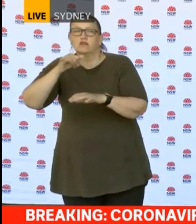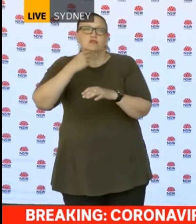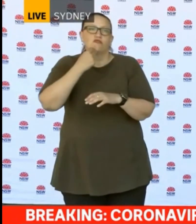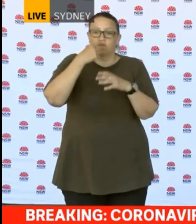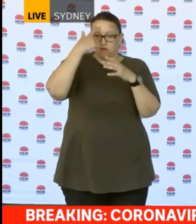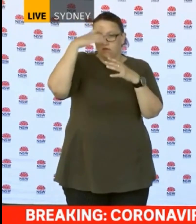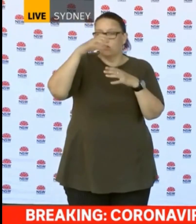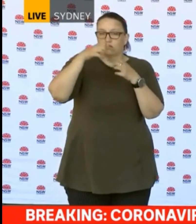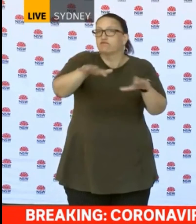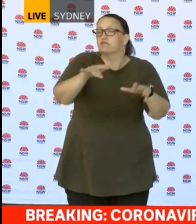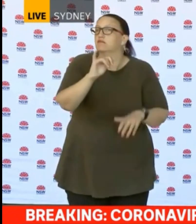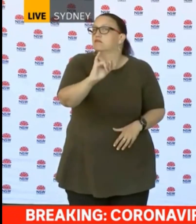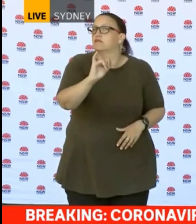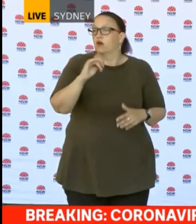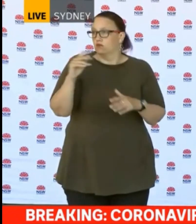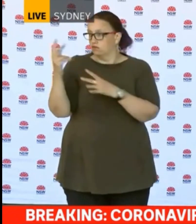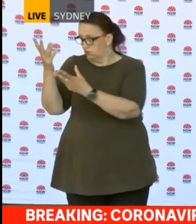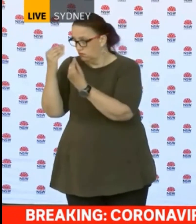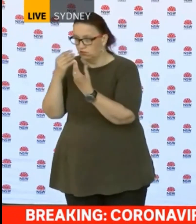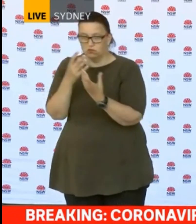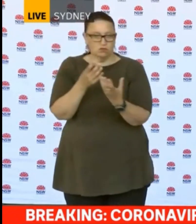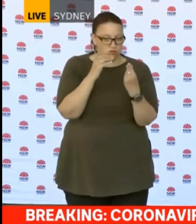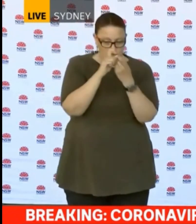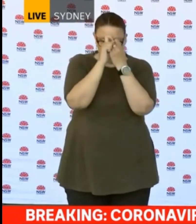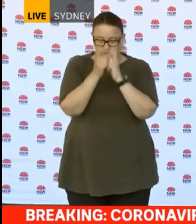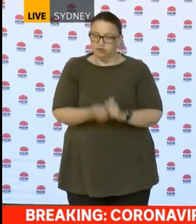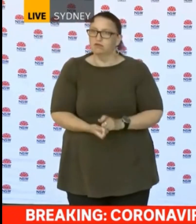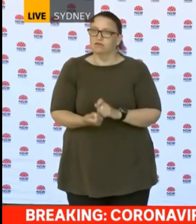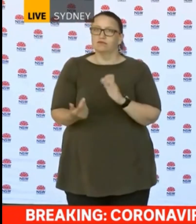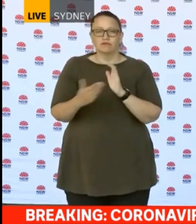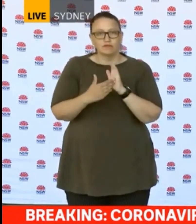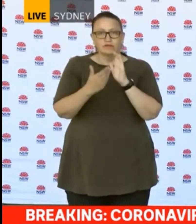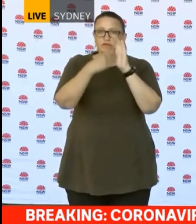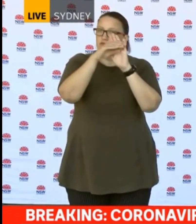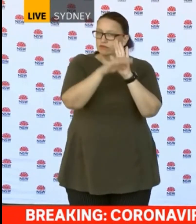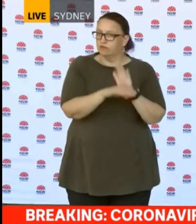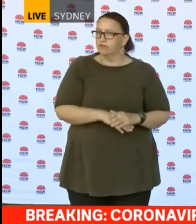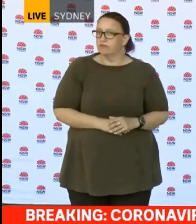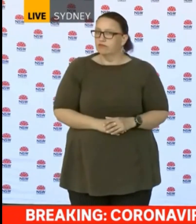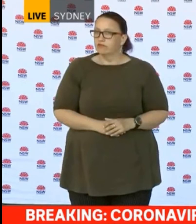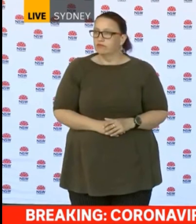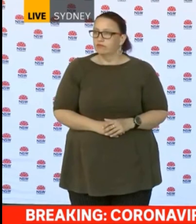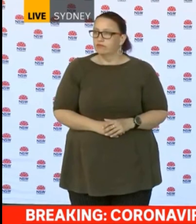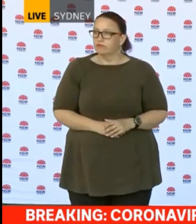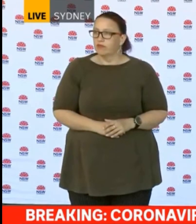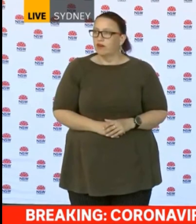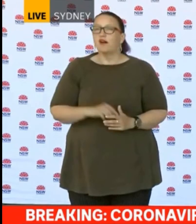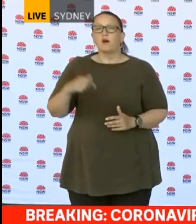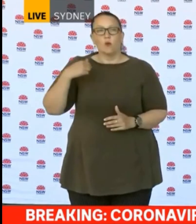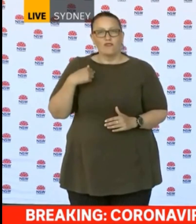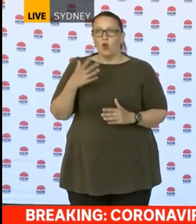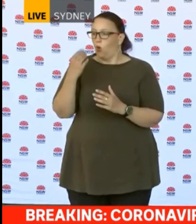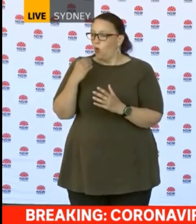it's clear that we've had to continue to learn, adopt new measures and implement them, but